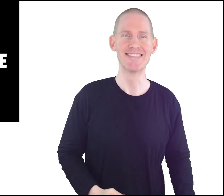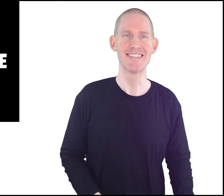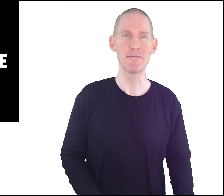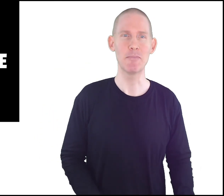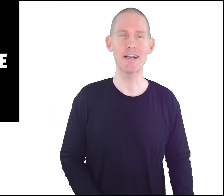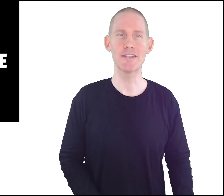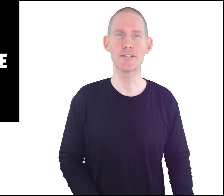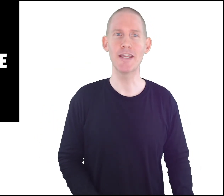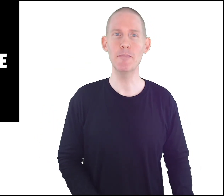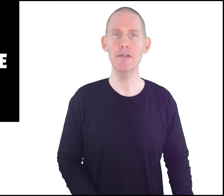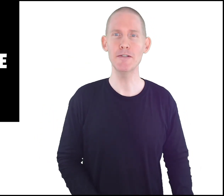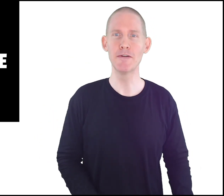Back to the statement.